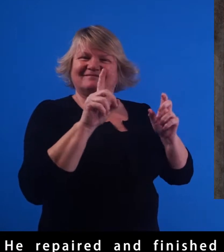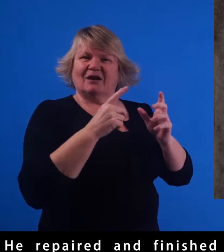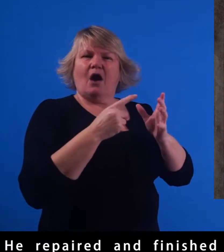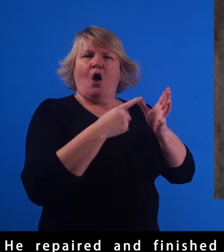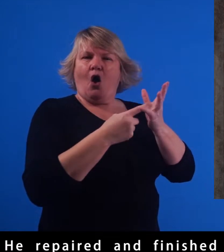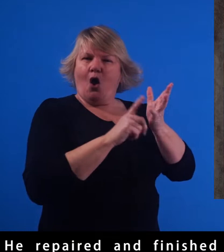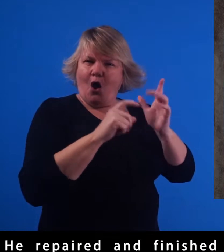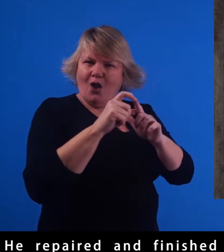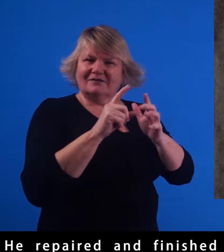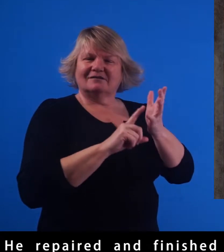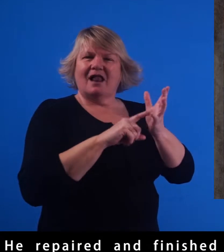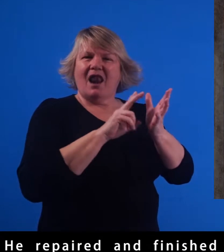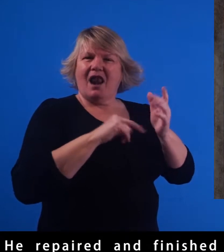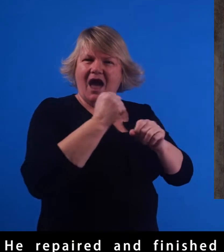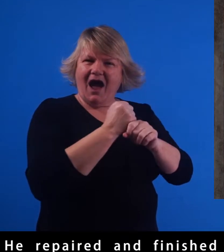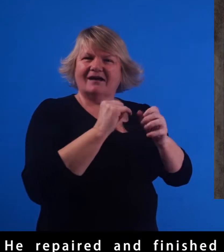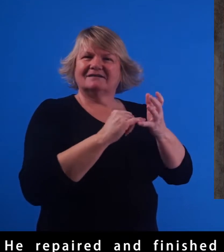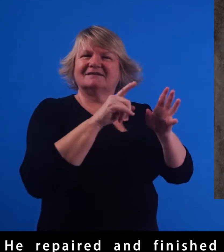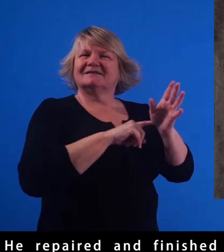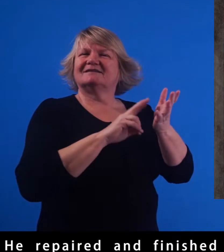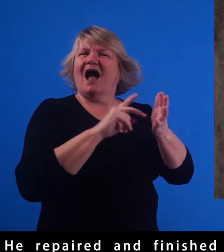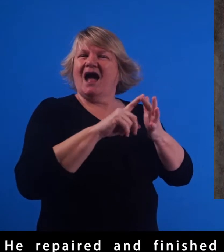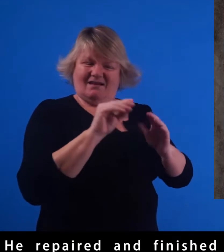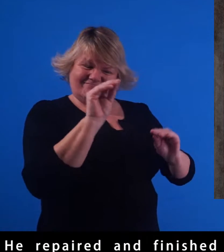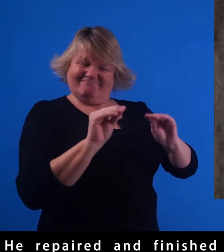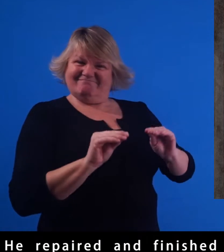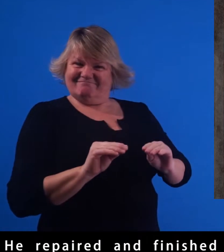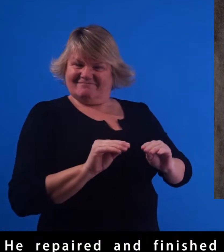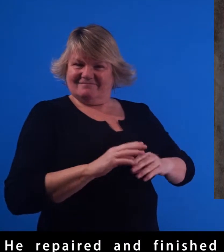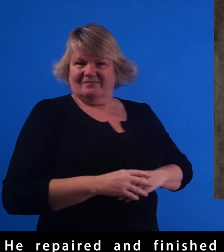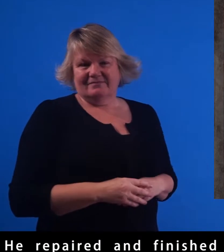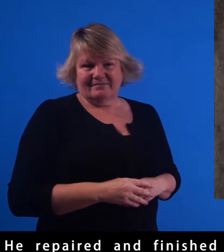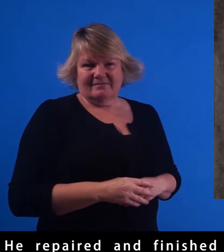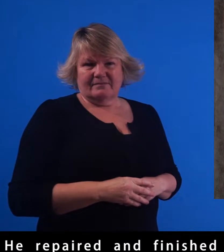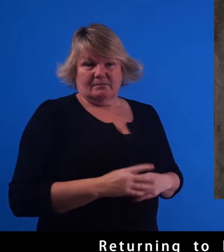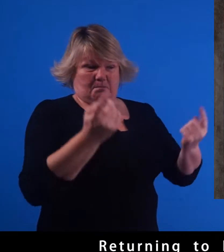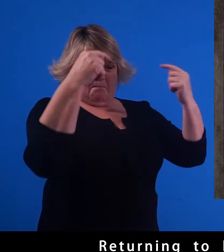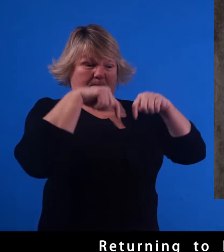some of his poems, including Auld Lang Syne, to them.